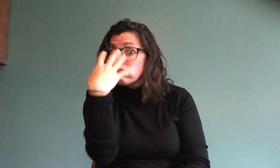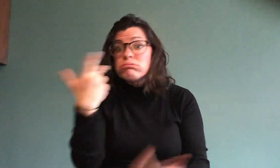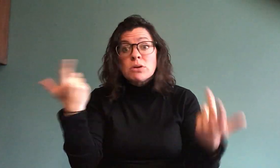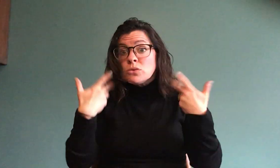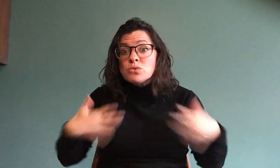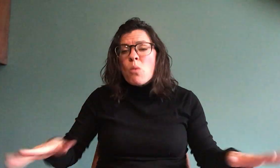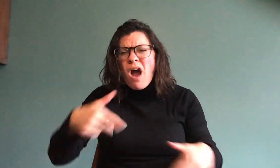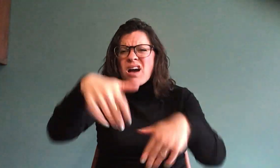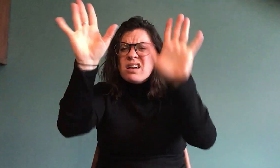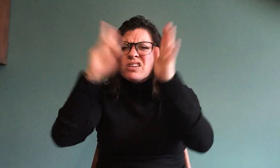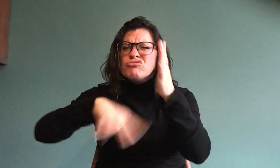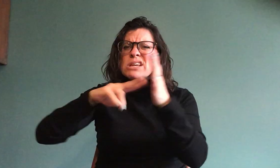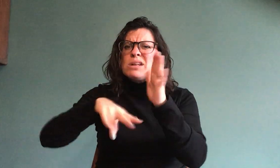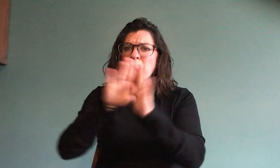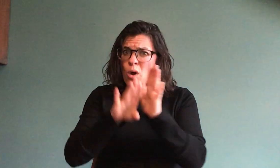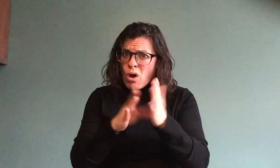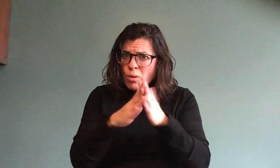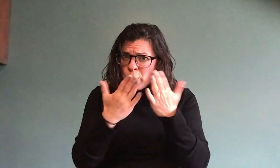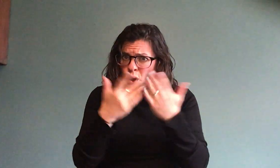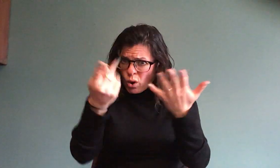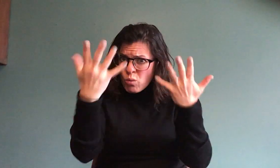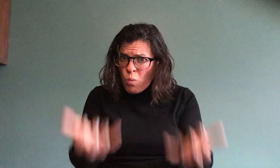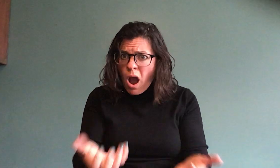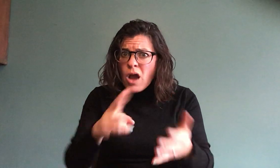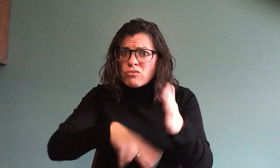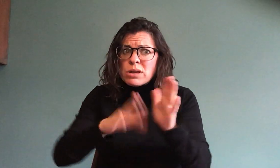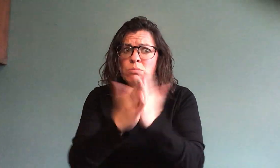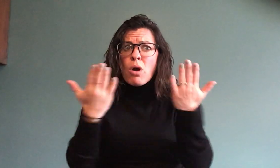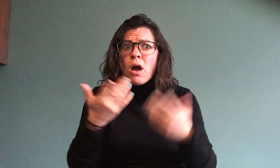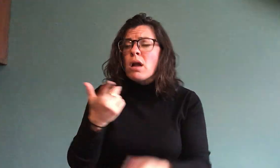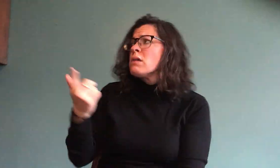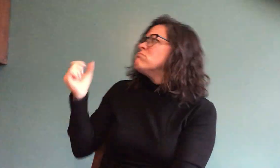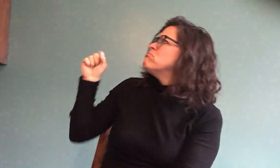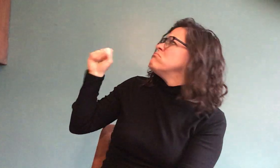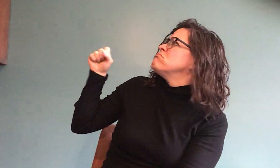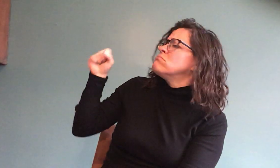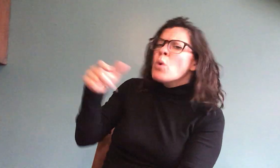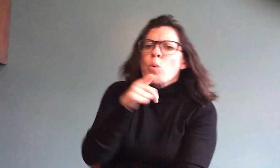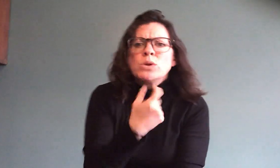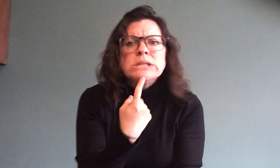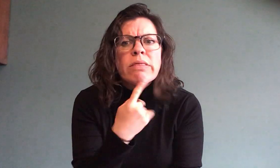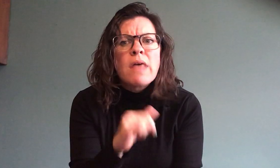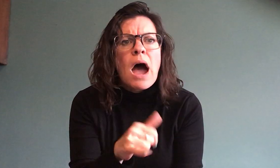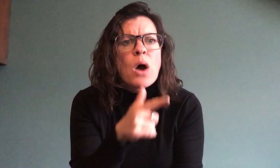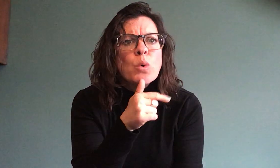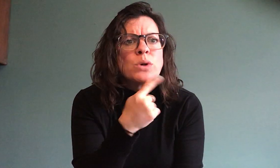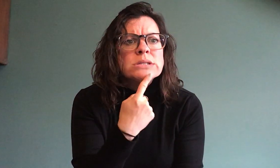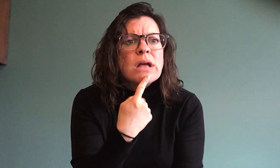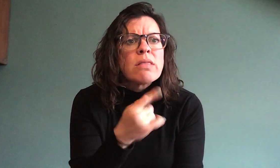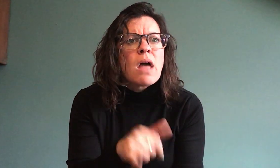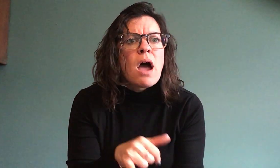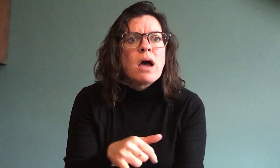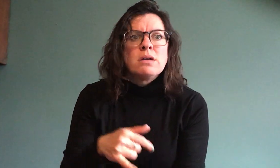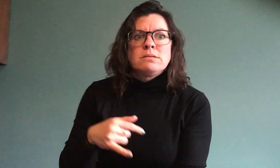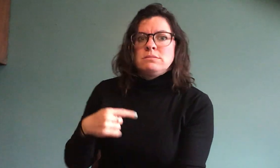Yeah. Well, who would? Me. Who's me? Malachi? Yeah. Well, that's up to